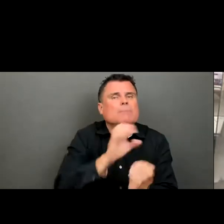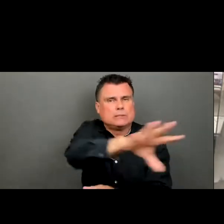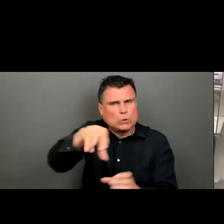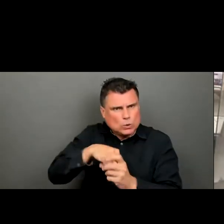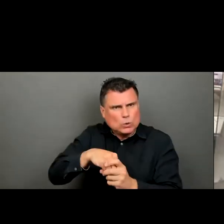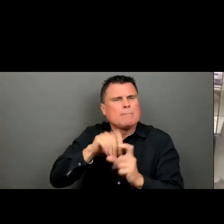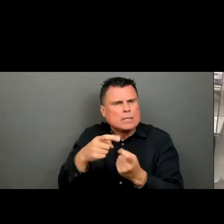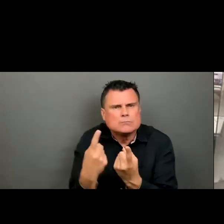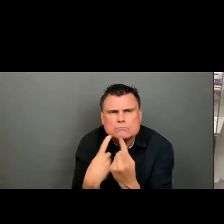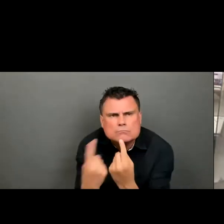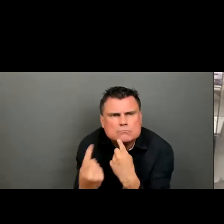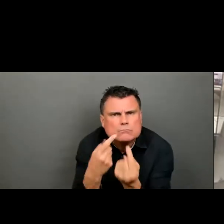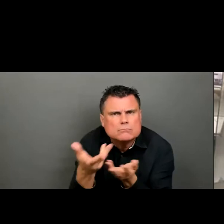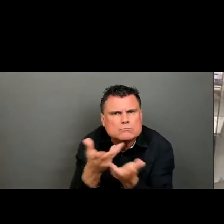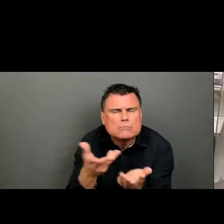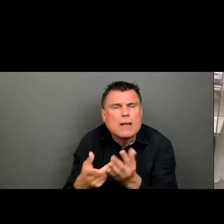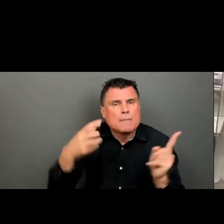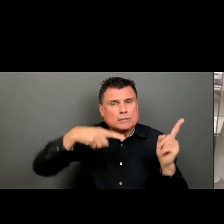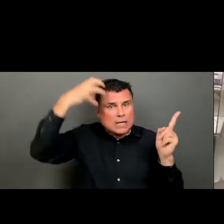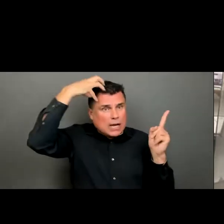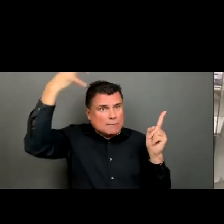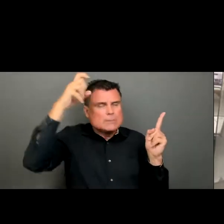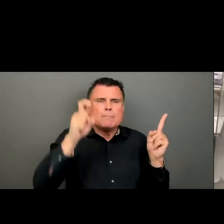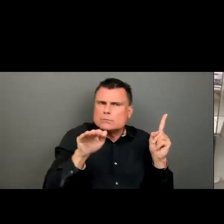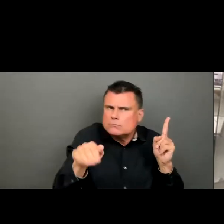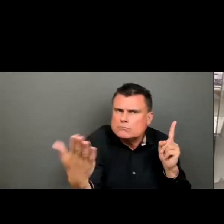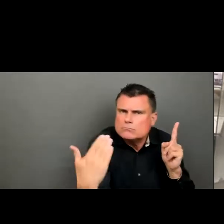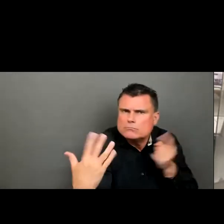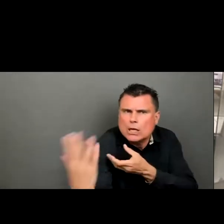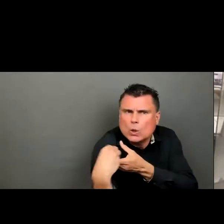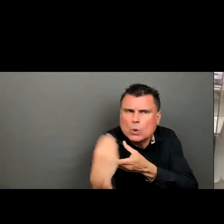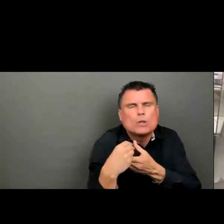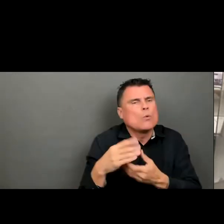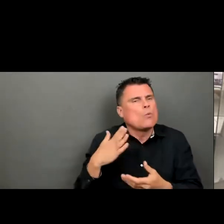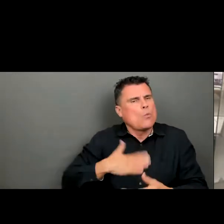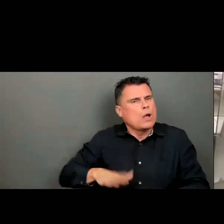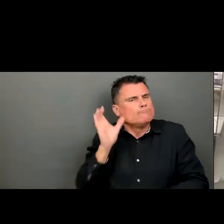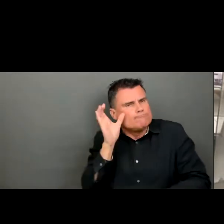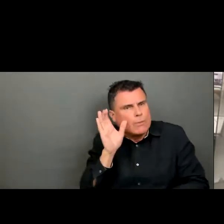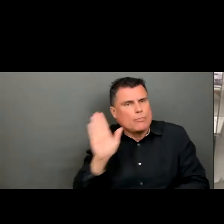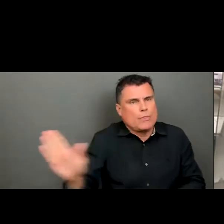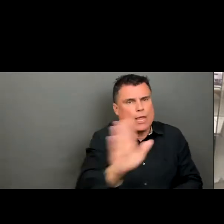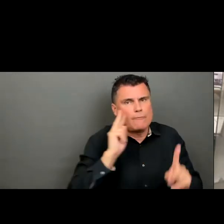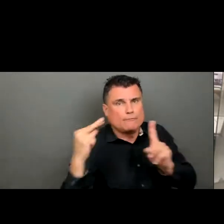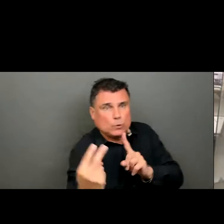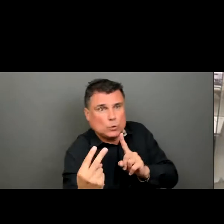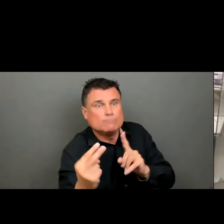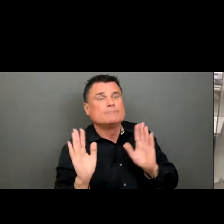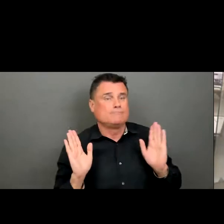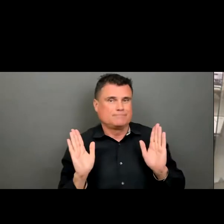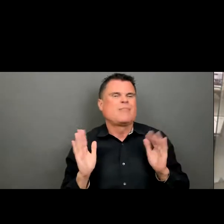they can get the first-hand information from them. Thank you, Sita. Thank you for giving me a chance to speak from the floor. Thank